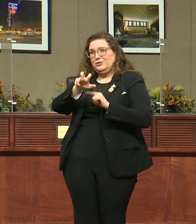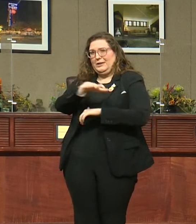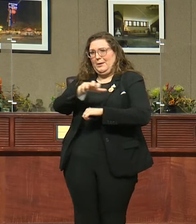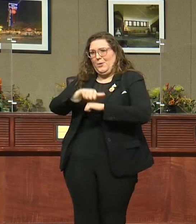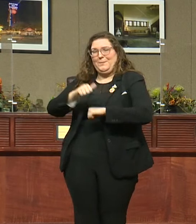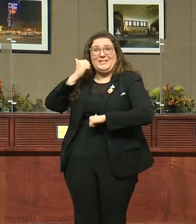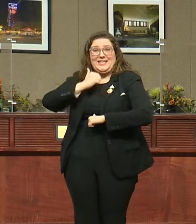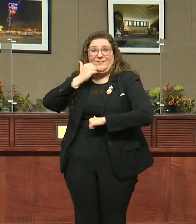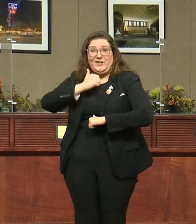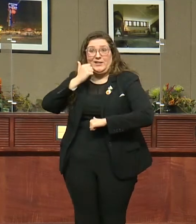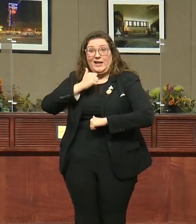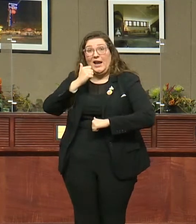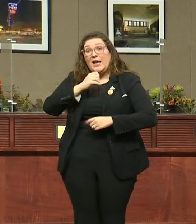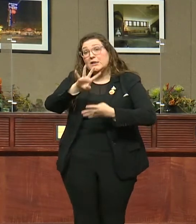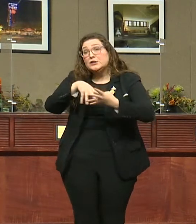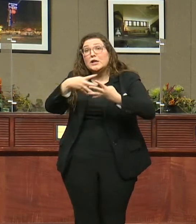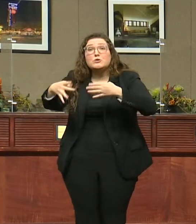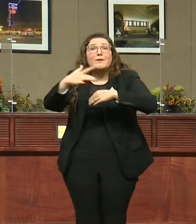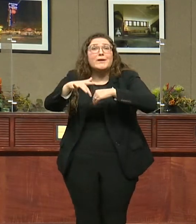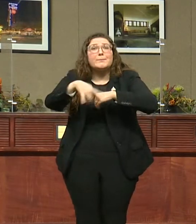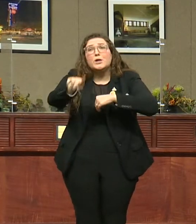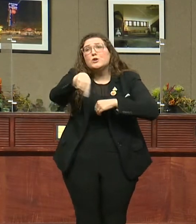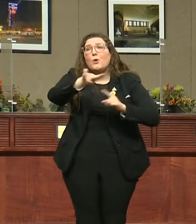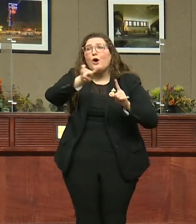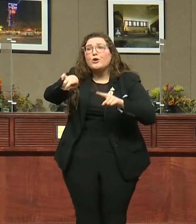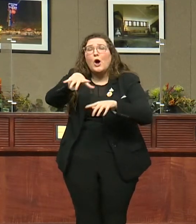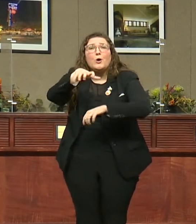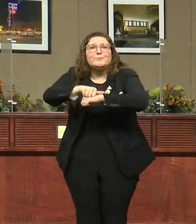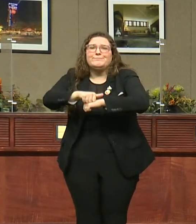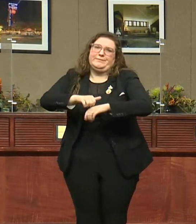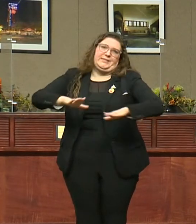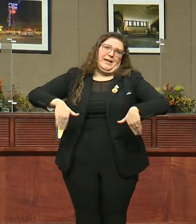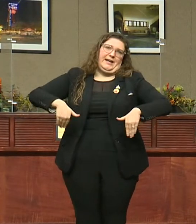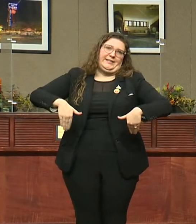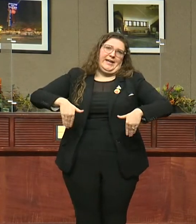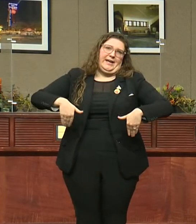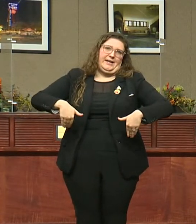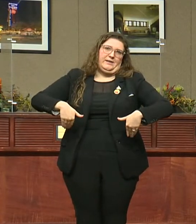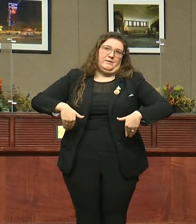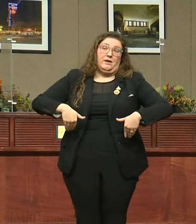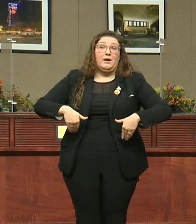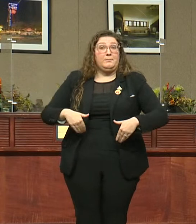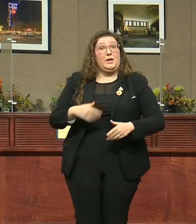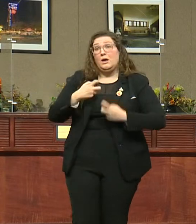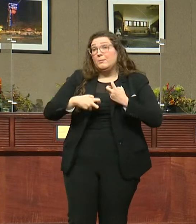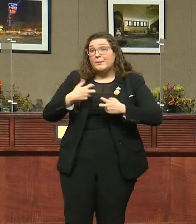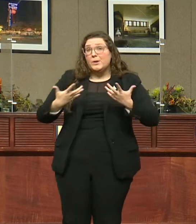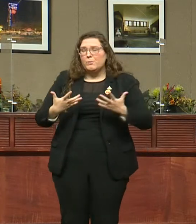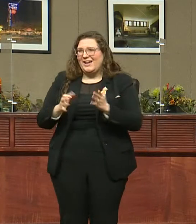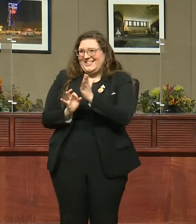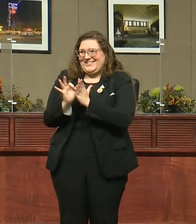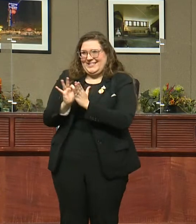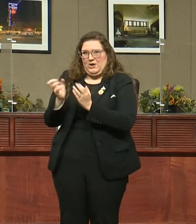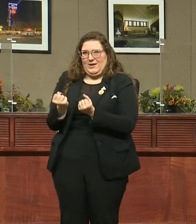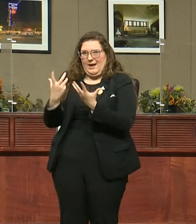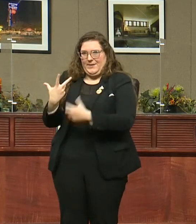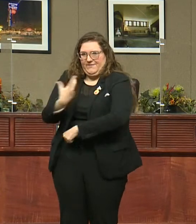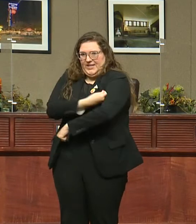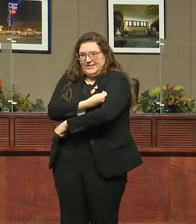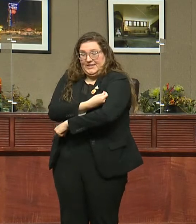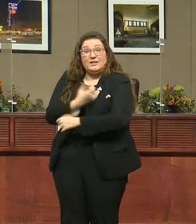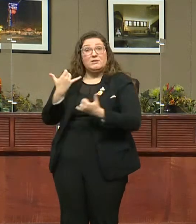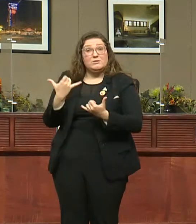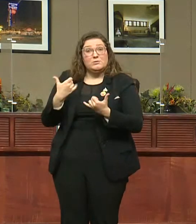on some details. Among those details was our inventory of vaccines. Today, we got